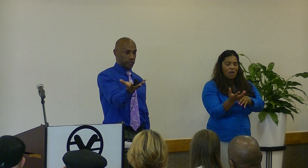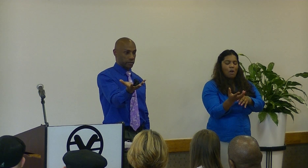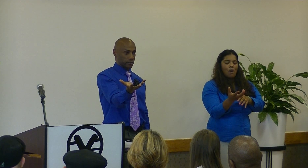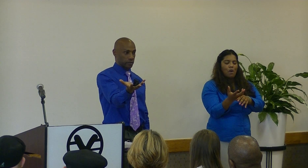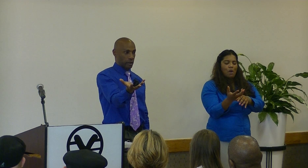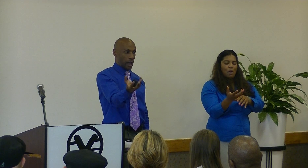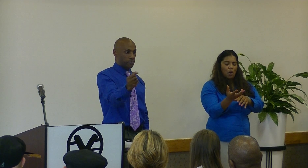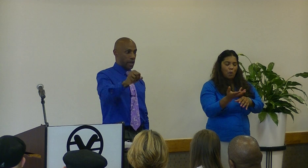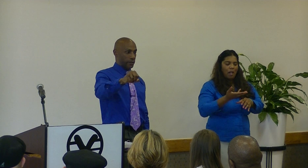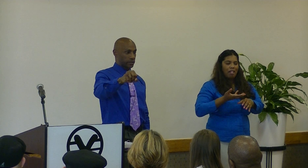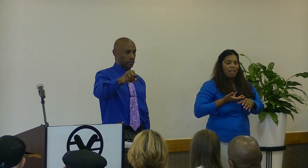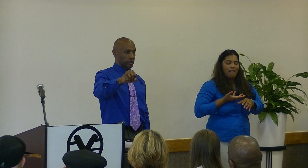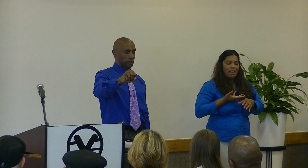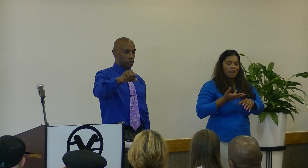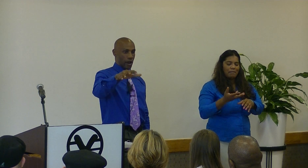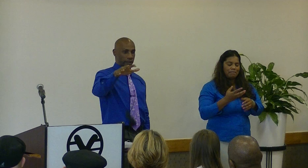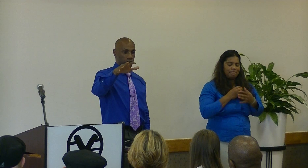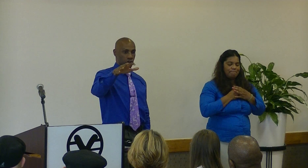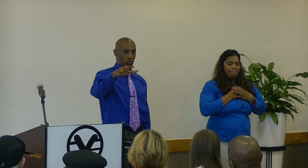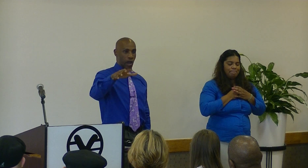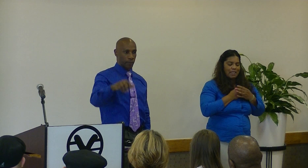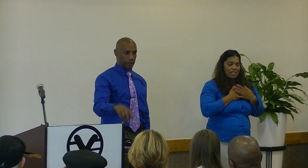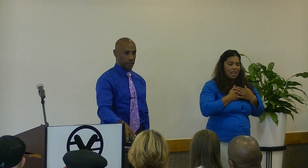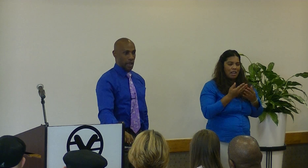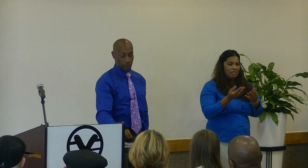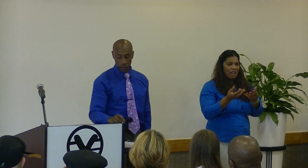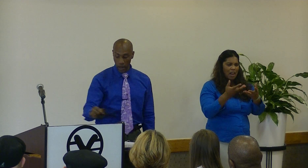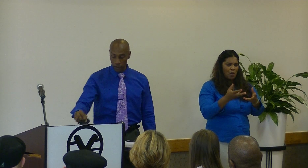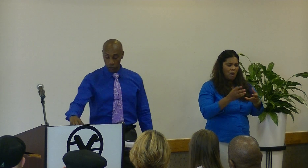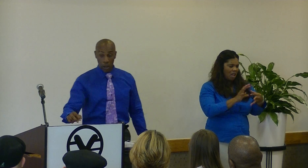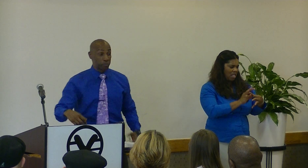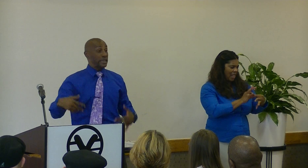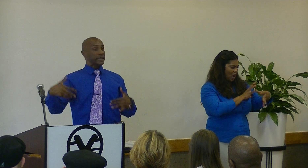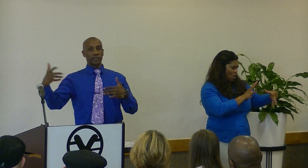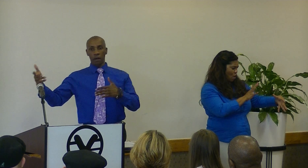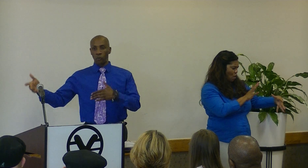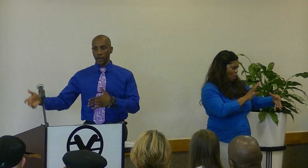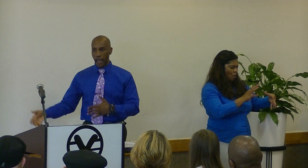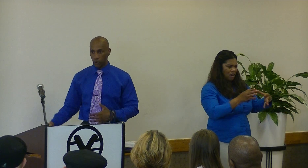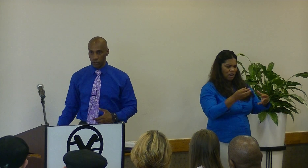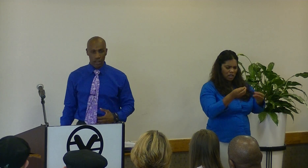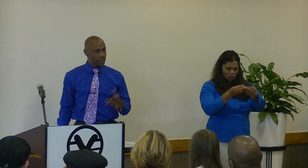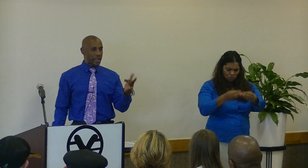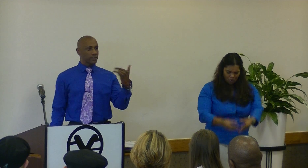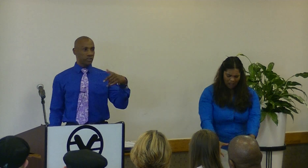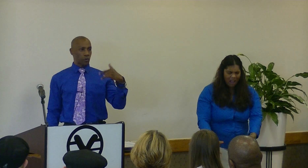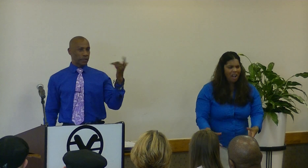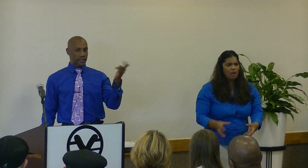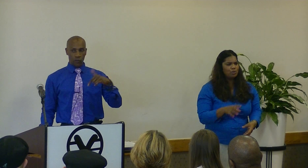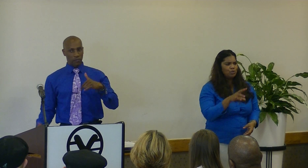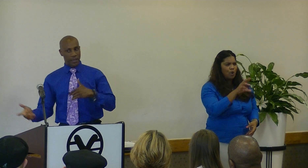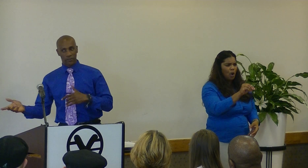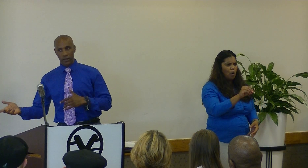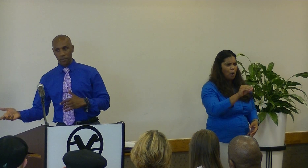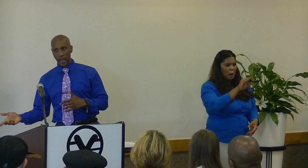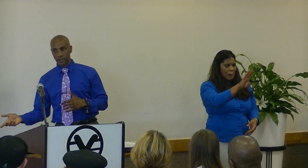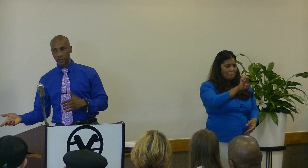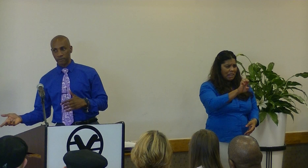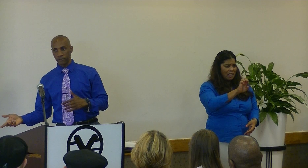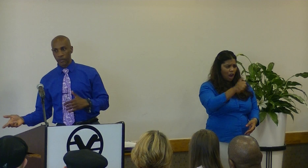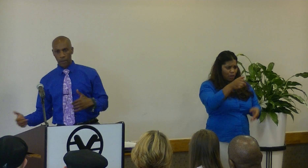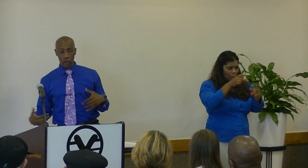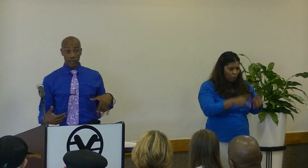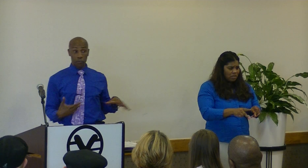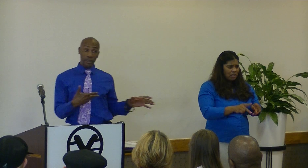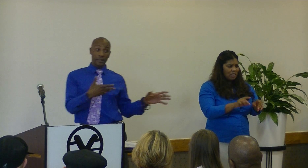welcoming it. I'm not trying to drop it. I'm not trying to be someone else. Because that's just replacing one mask for another